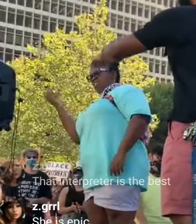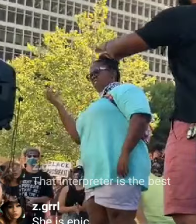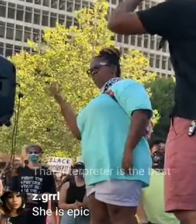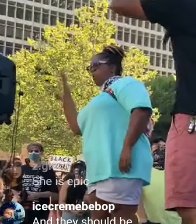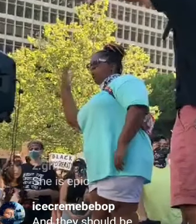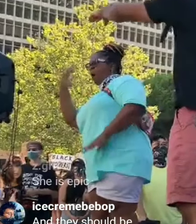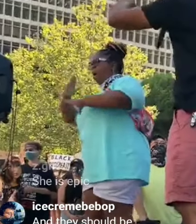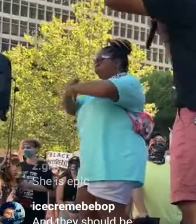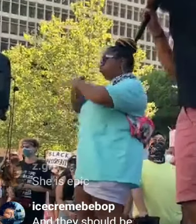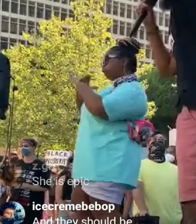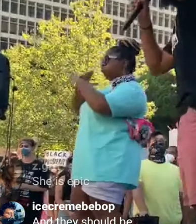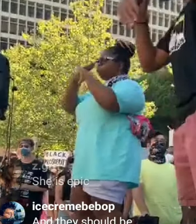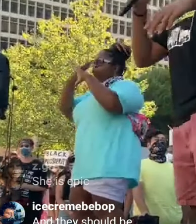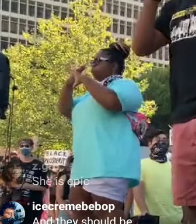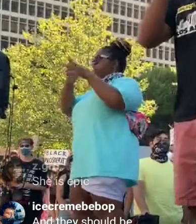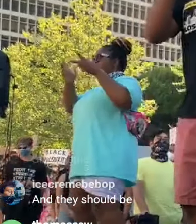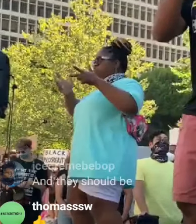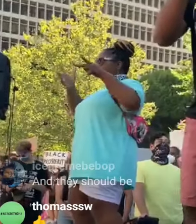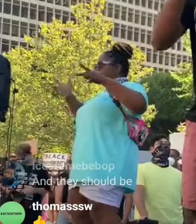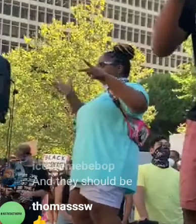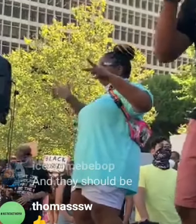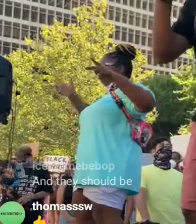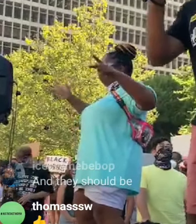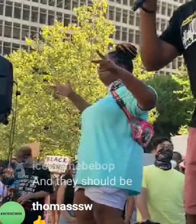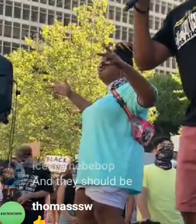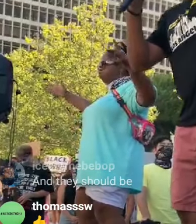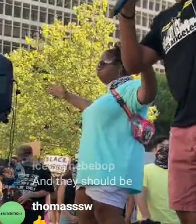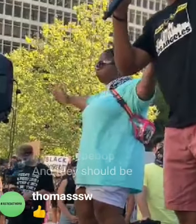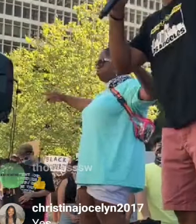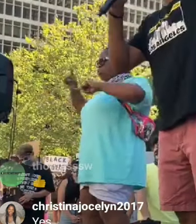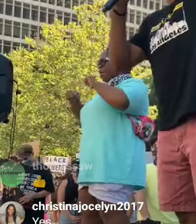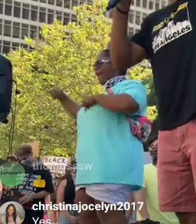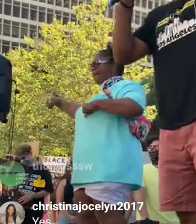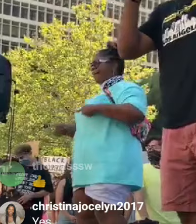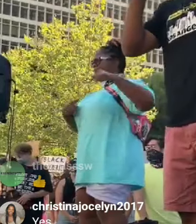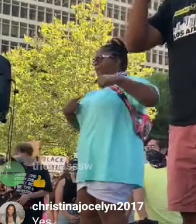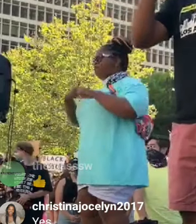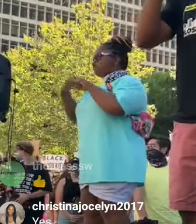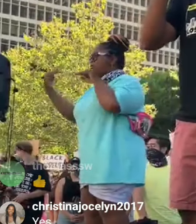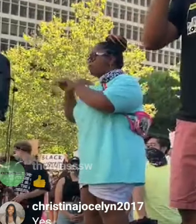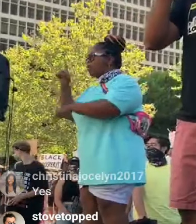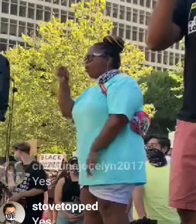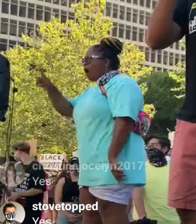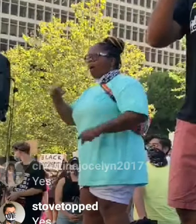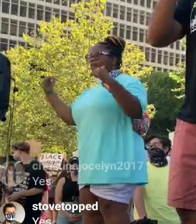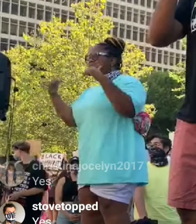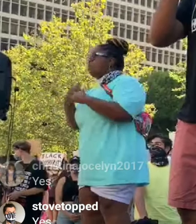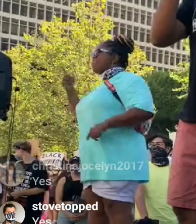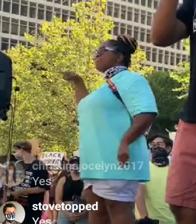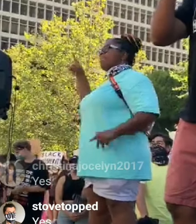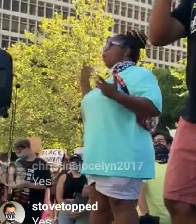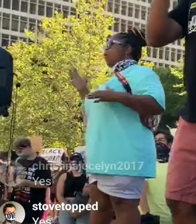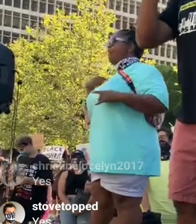There's a reason they block us off for blocks and blocks and blocks and block off every entrance coming off the freeways. They don't want us here,